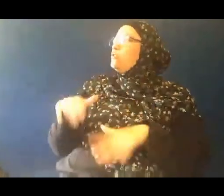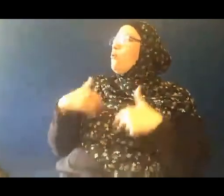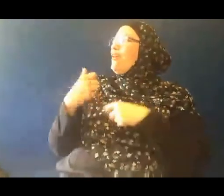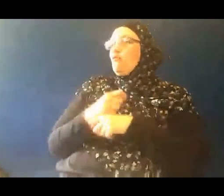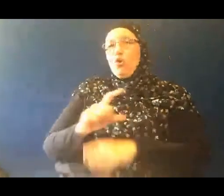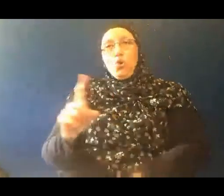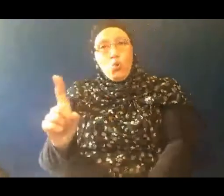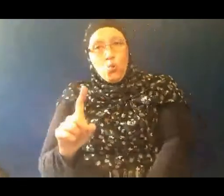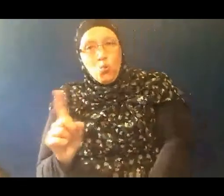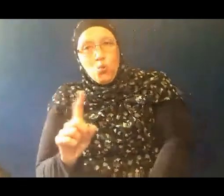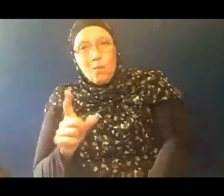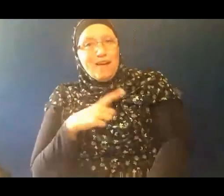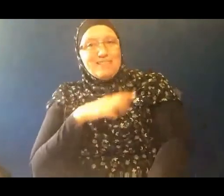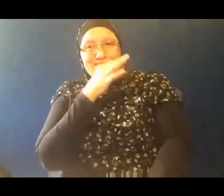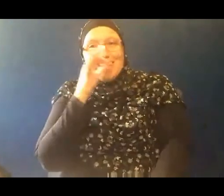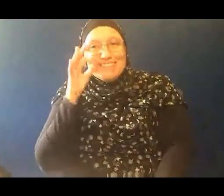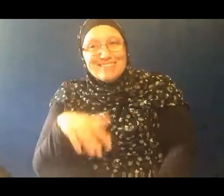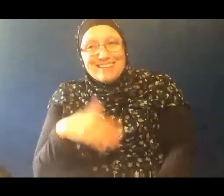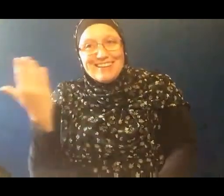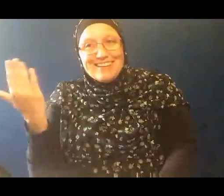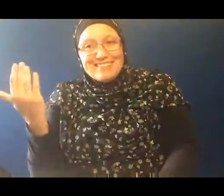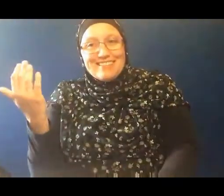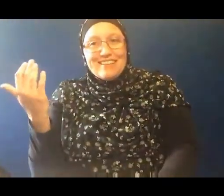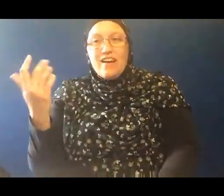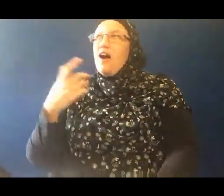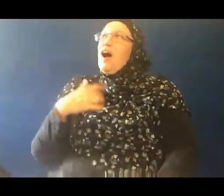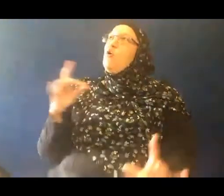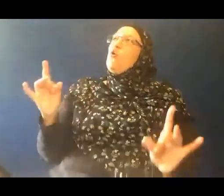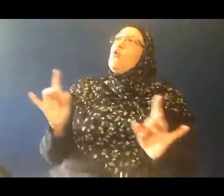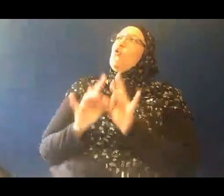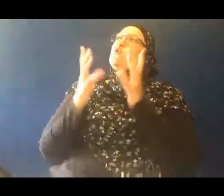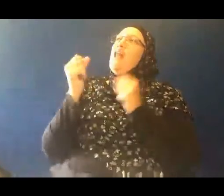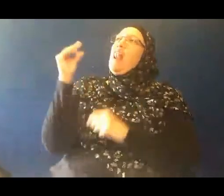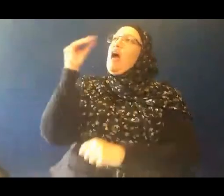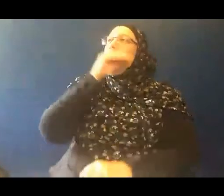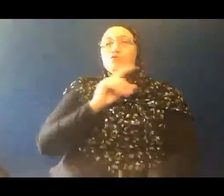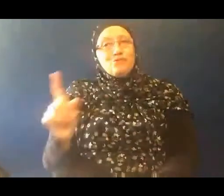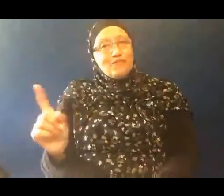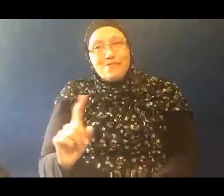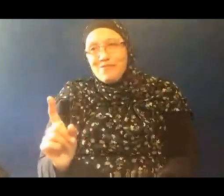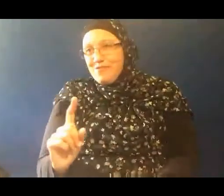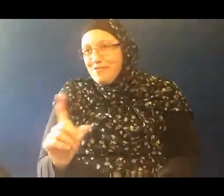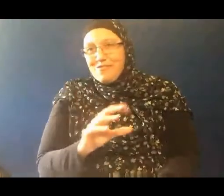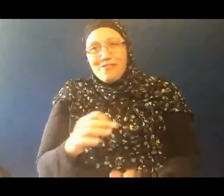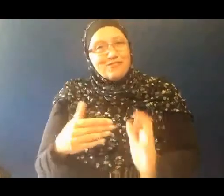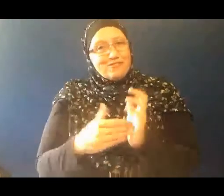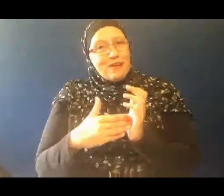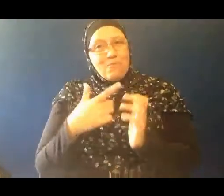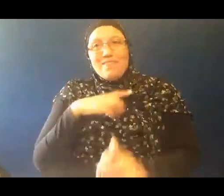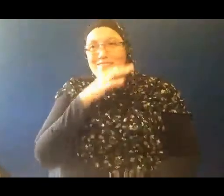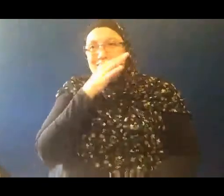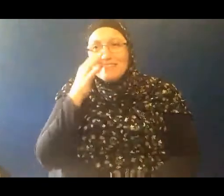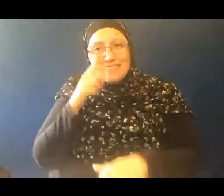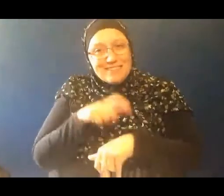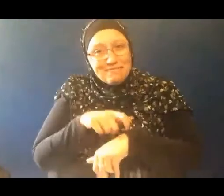not today because it's fasting day. I'm so much used to having lunch. No, my friend, not now because it's a fasting